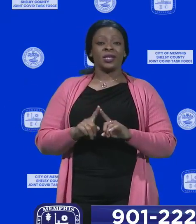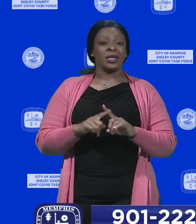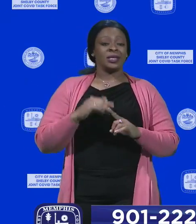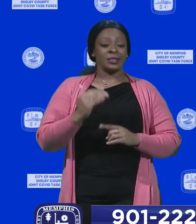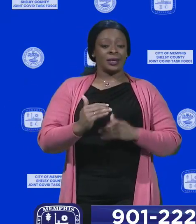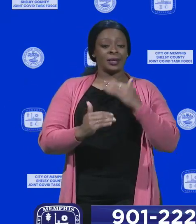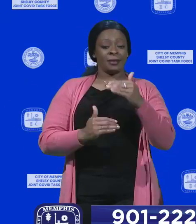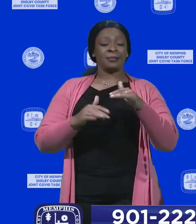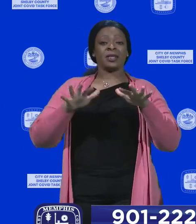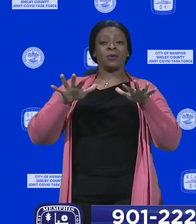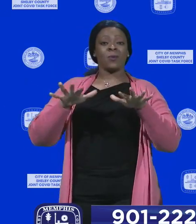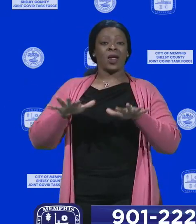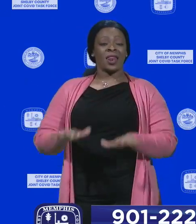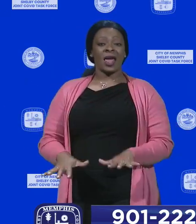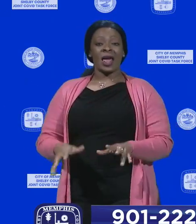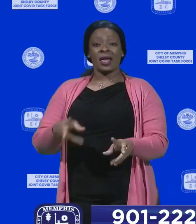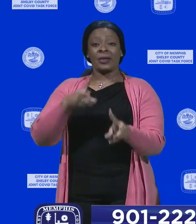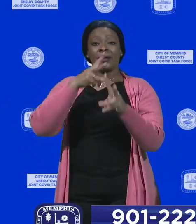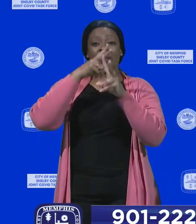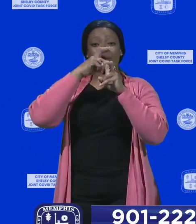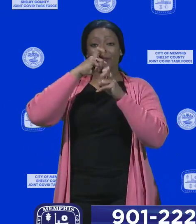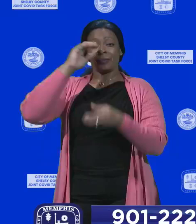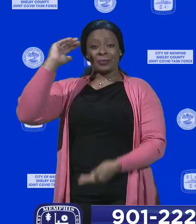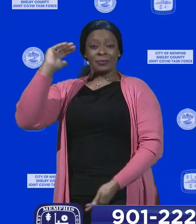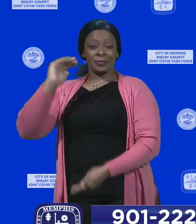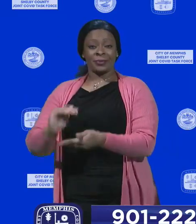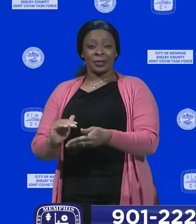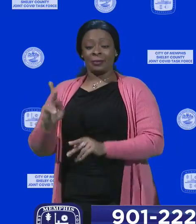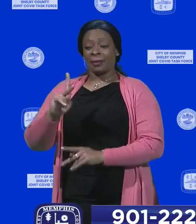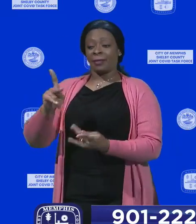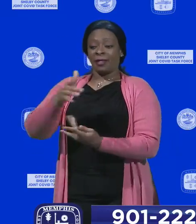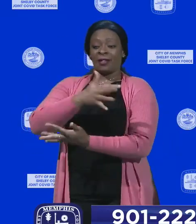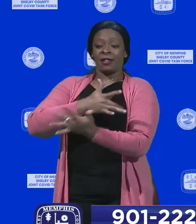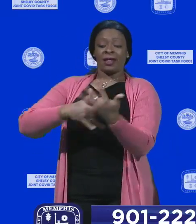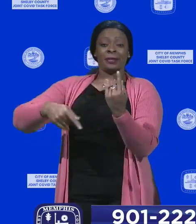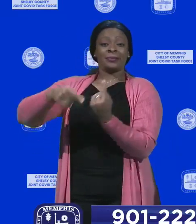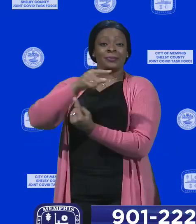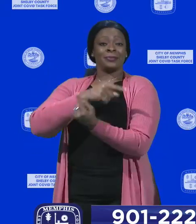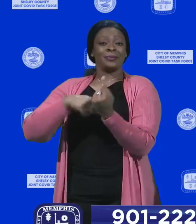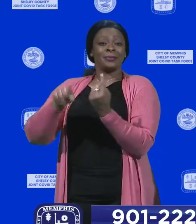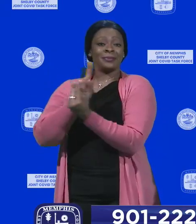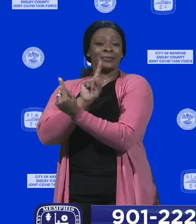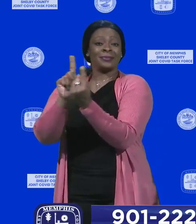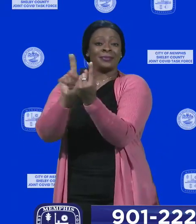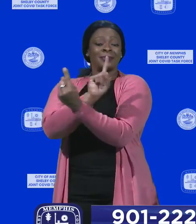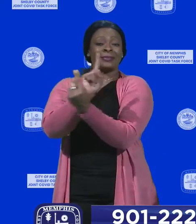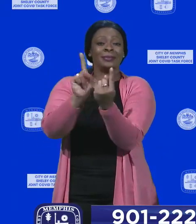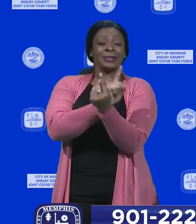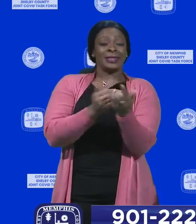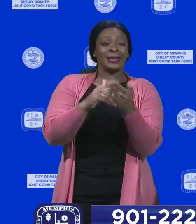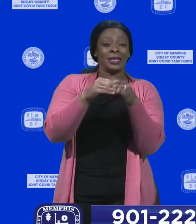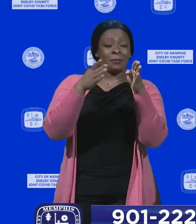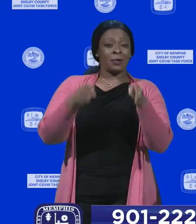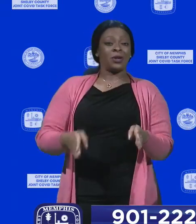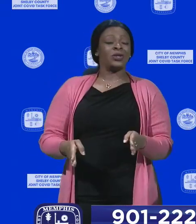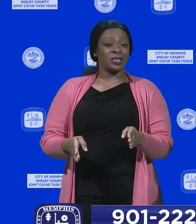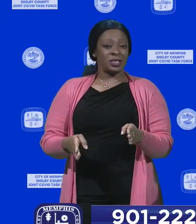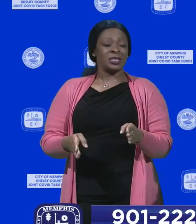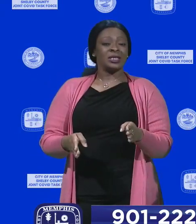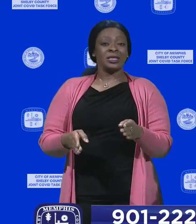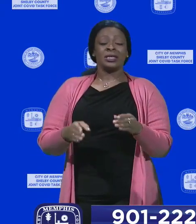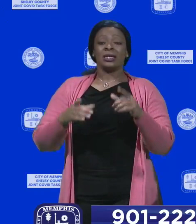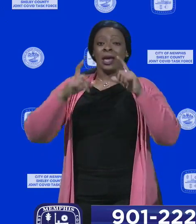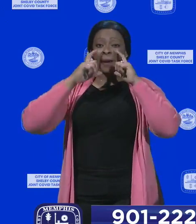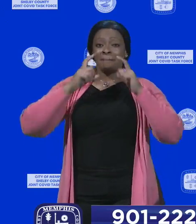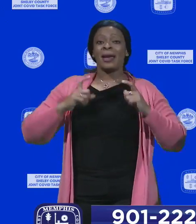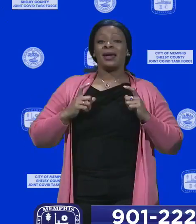have relaxed, and people began to interact with each other more socially and in person once again and